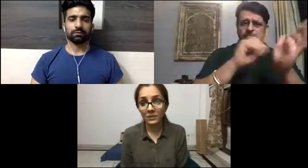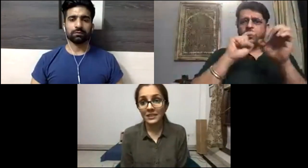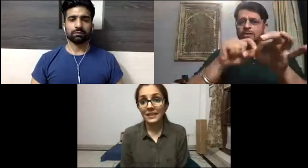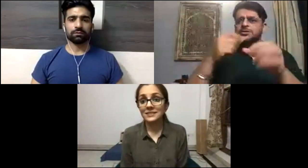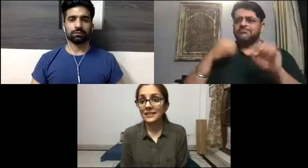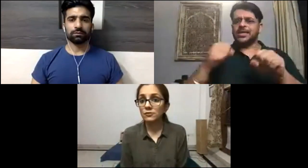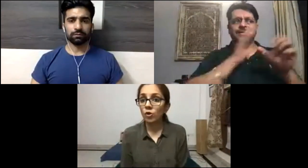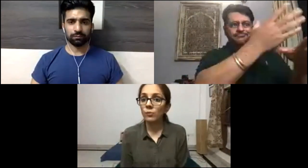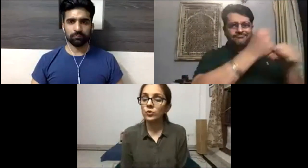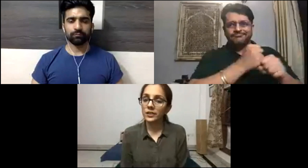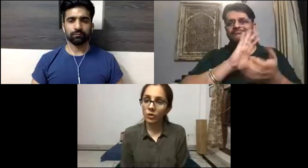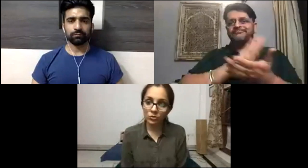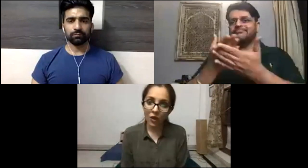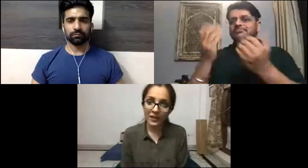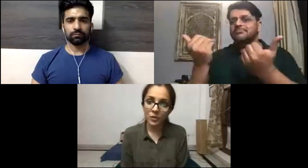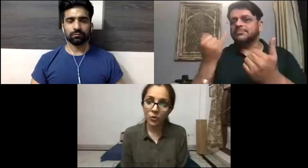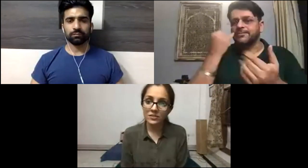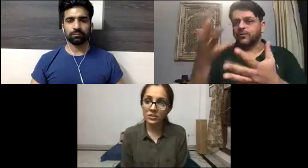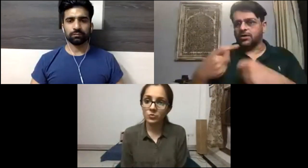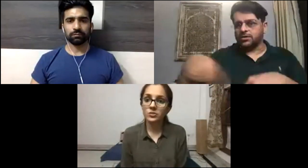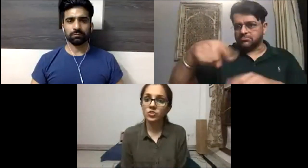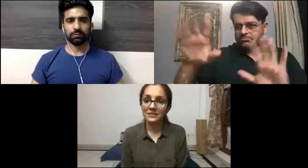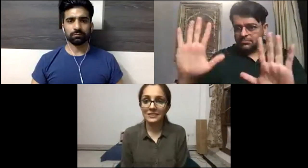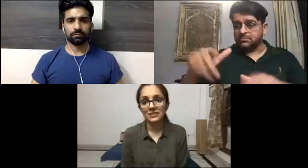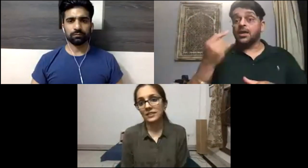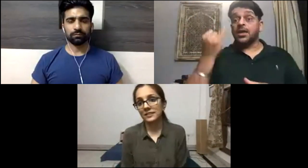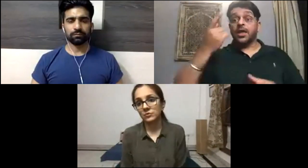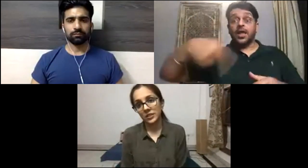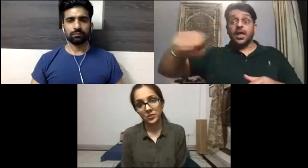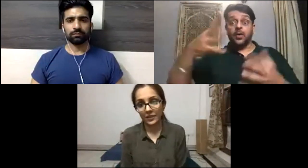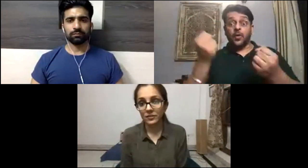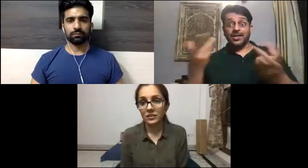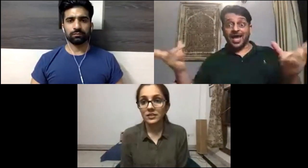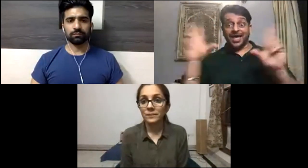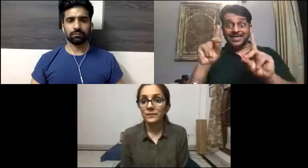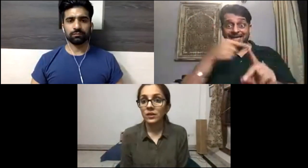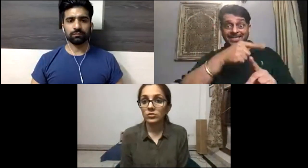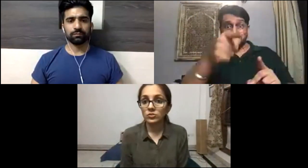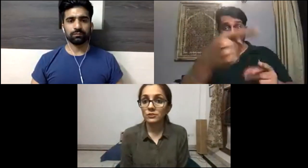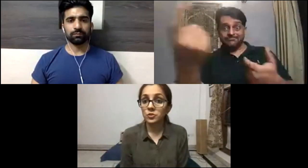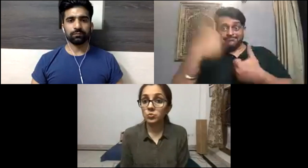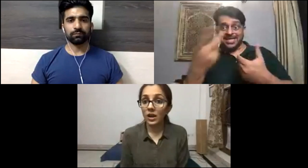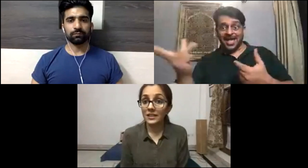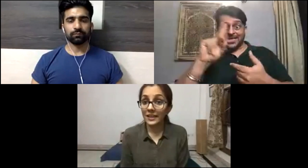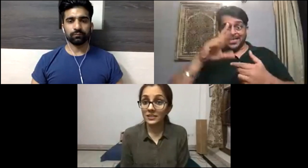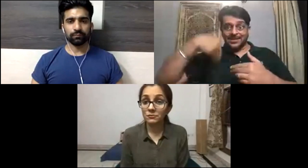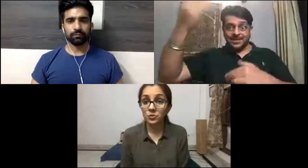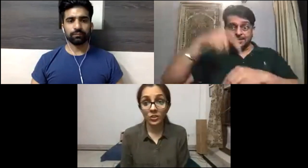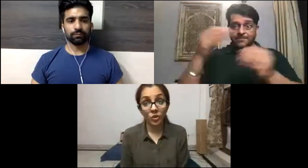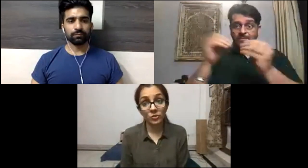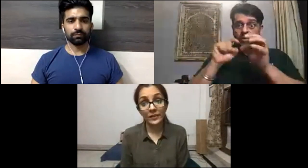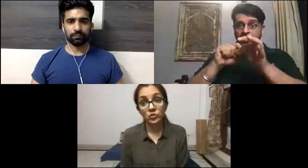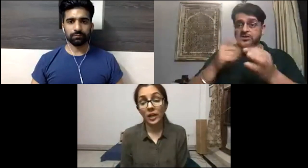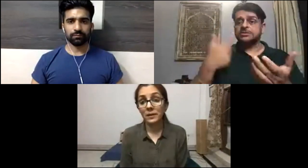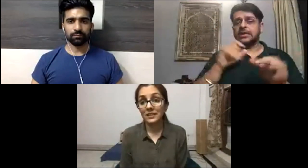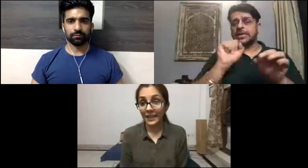form. Type the form. You can also add up your question. We will translate it and we can do that. Also, if you want, again, if you want